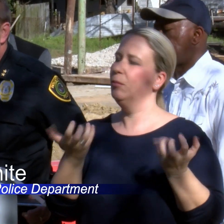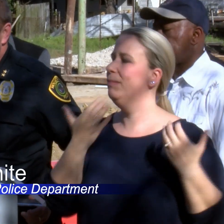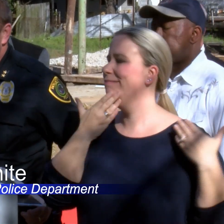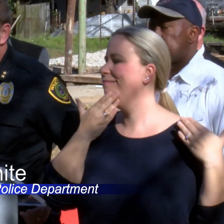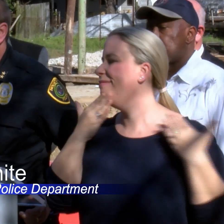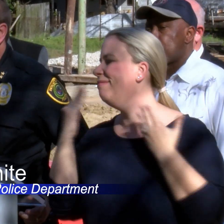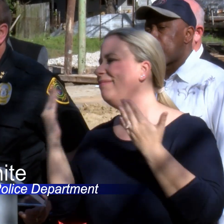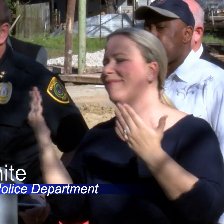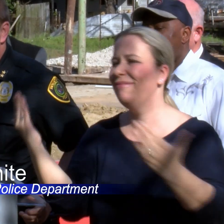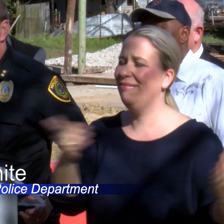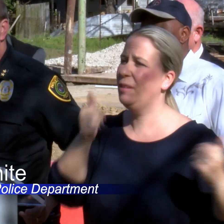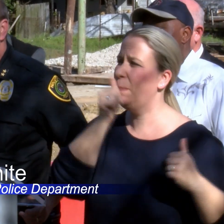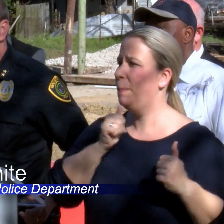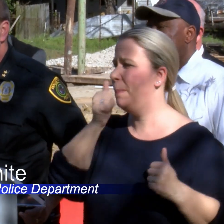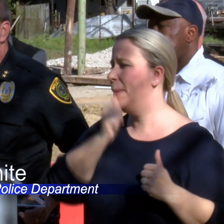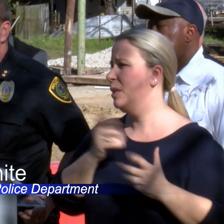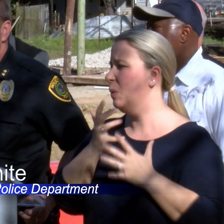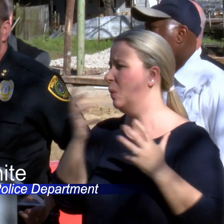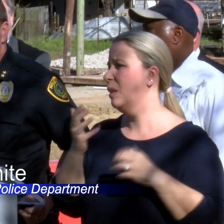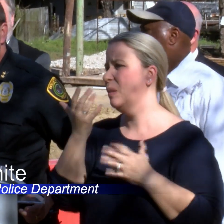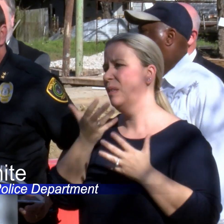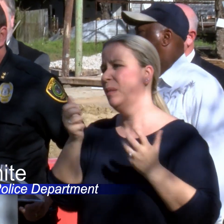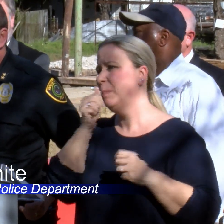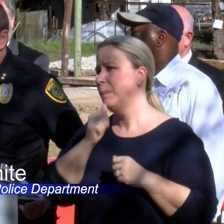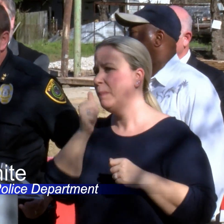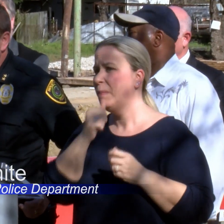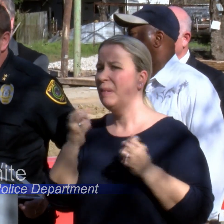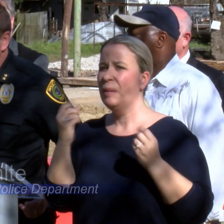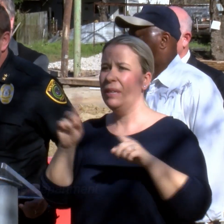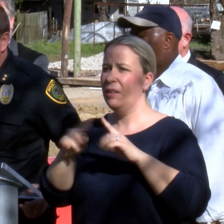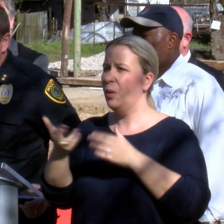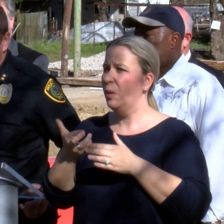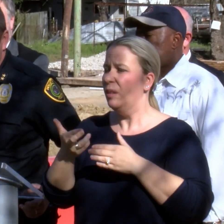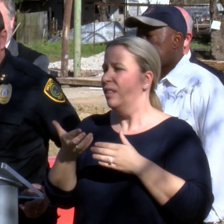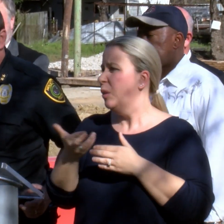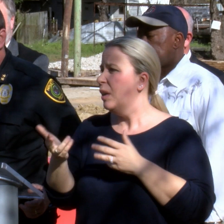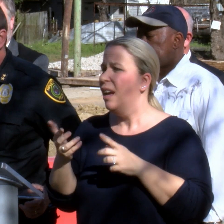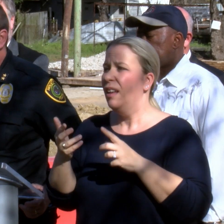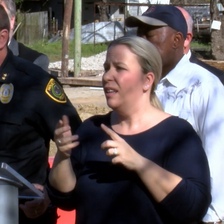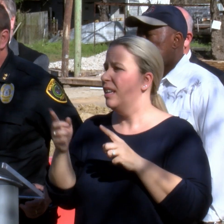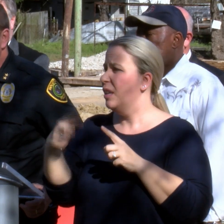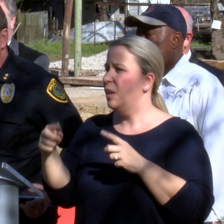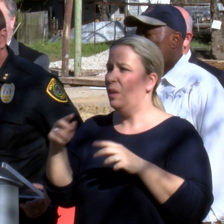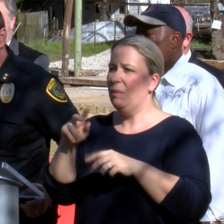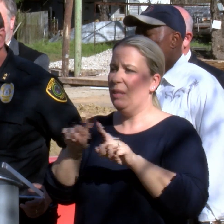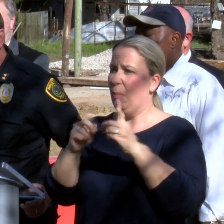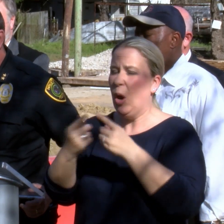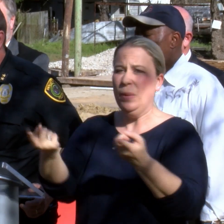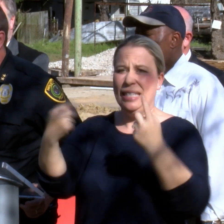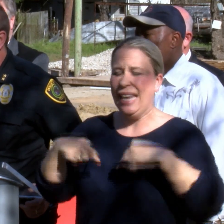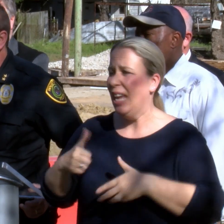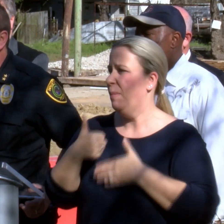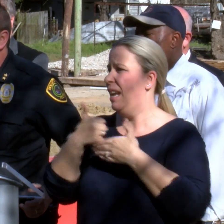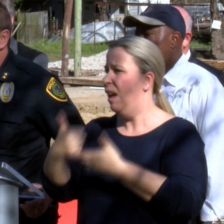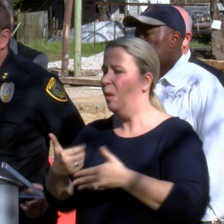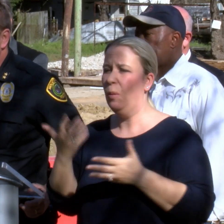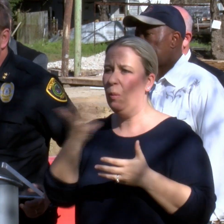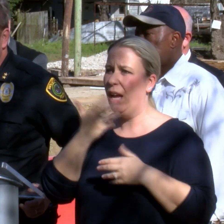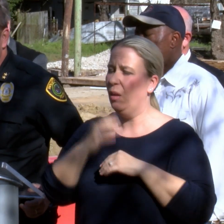everybody for their patience yesterday, and for all the resources, all the departments that came out so quickly under the mayor's